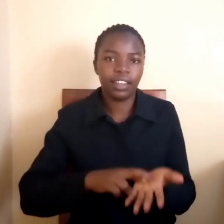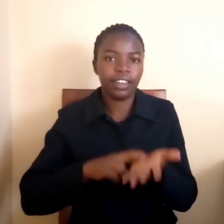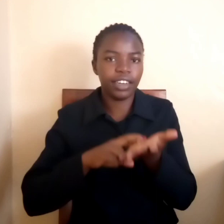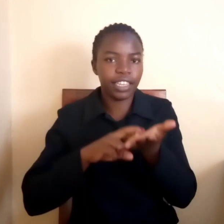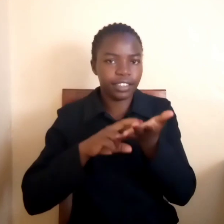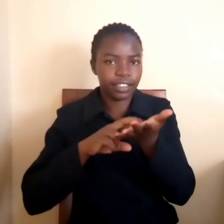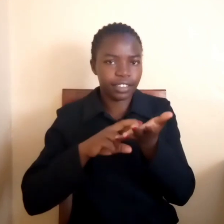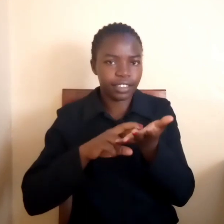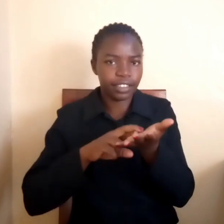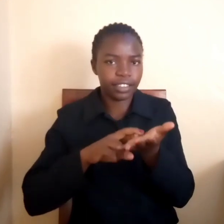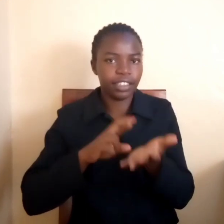raise,